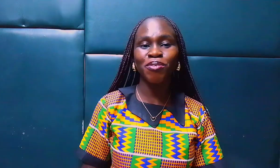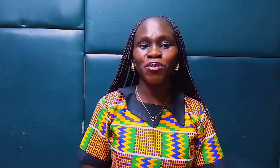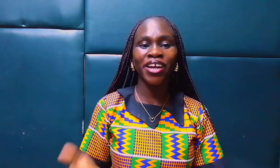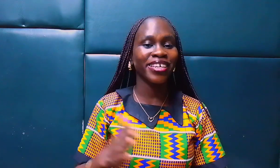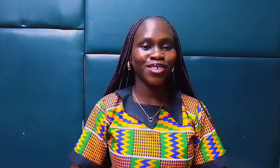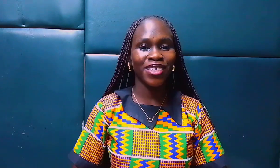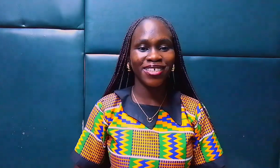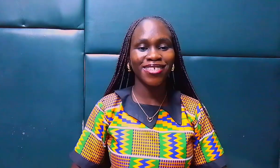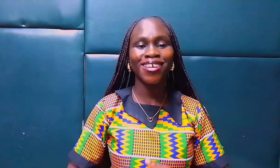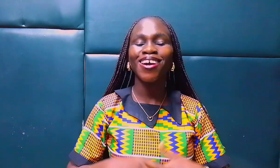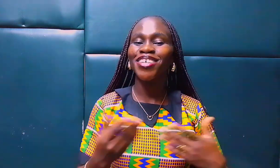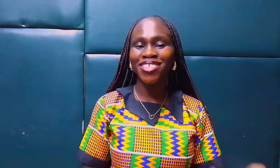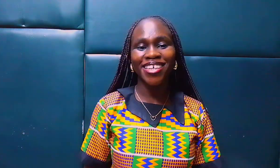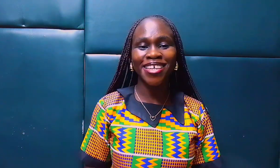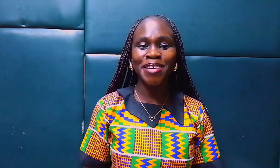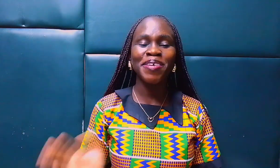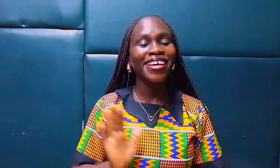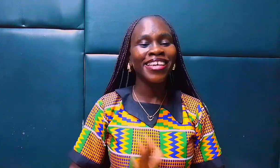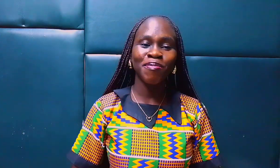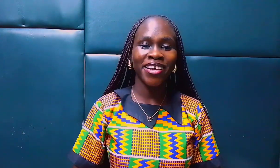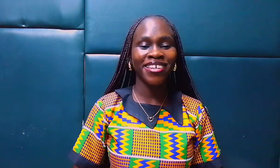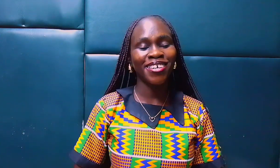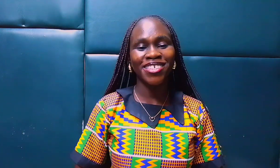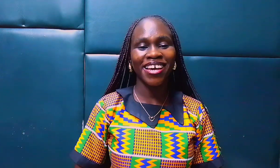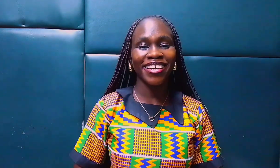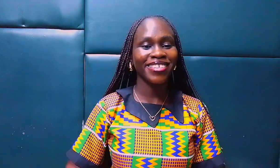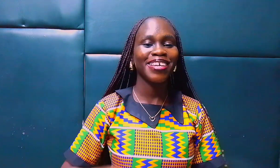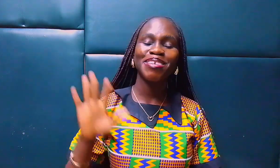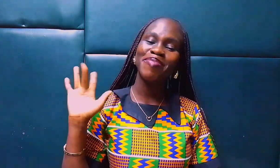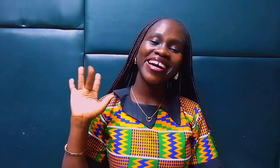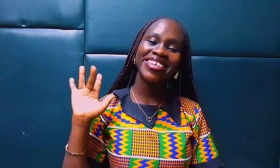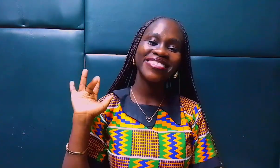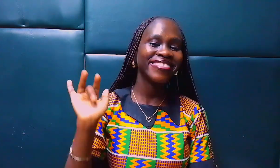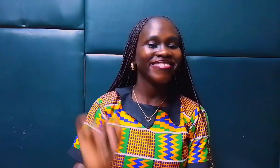for more NSL lessons. Until next time, keep learning how to sign. Bye.